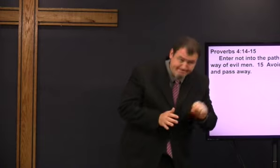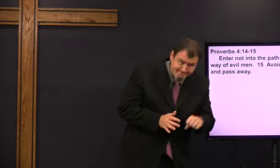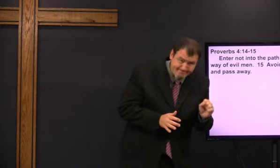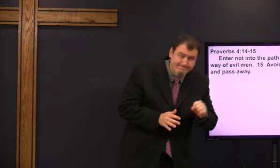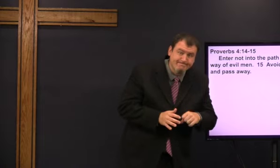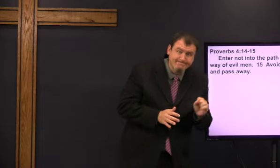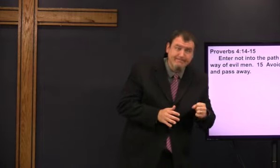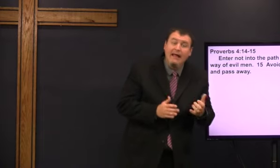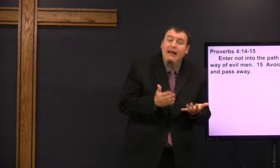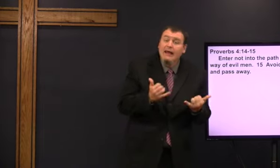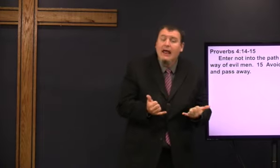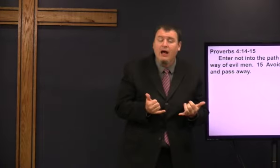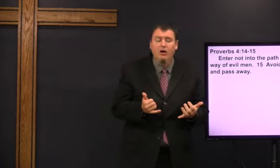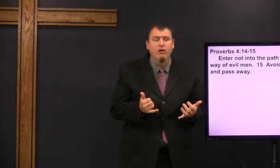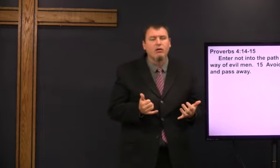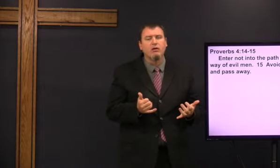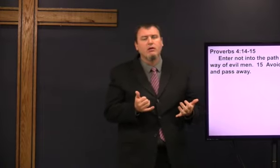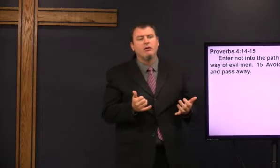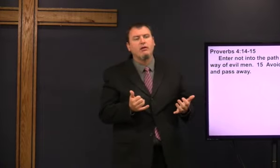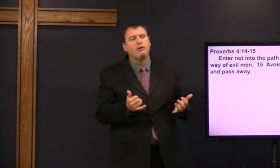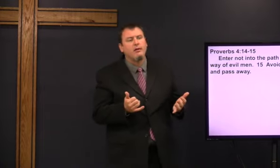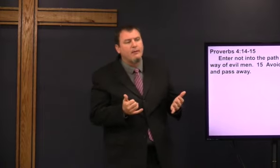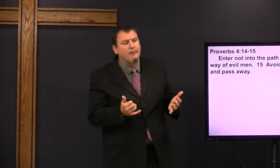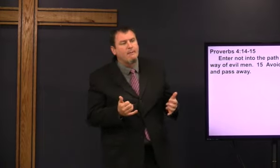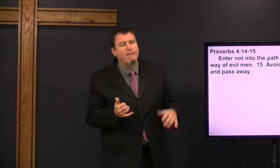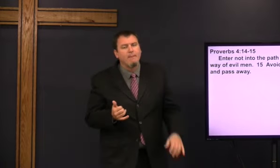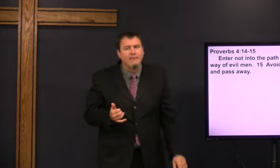Kids in trouble need Jesus. Now,